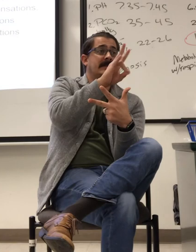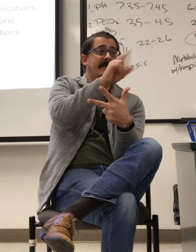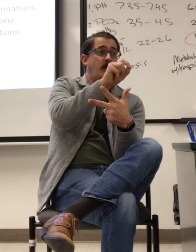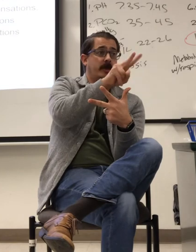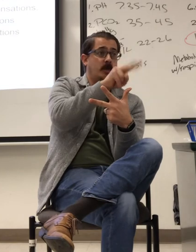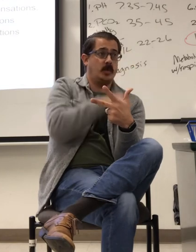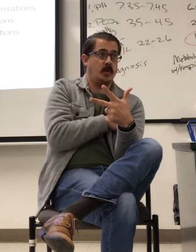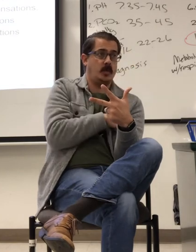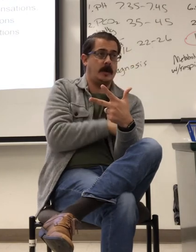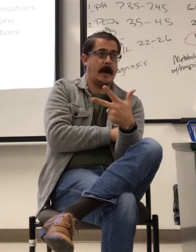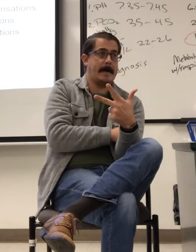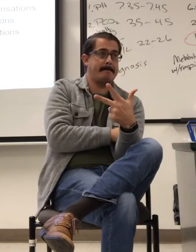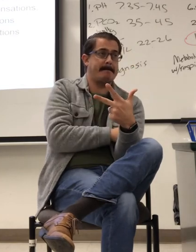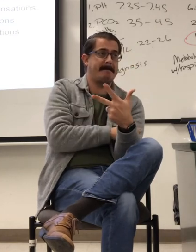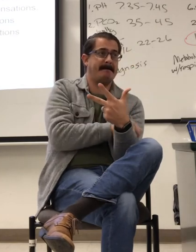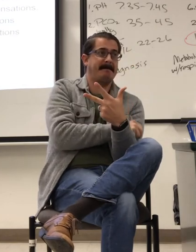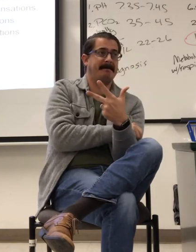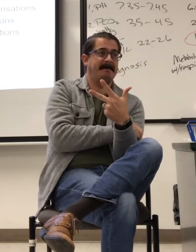7.2,